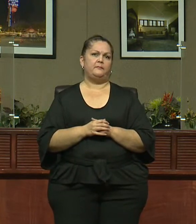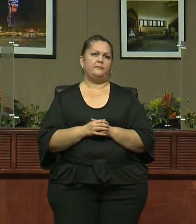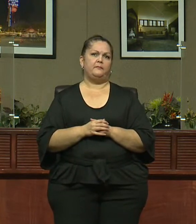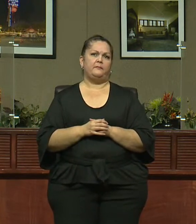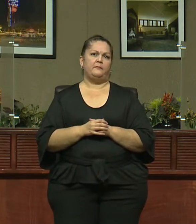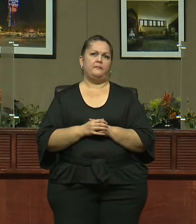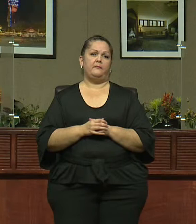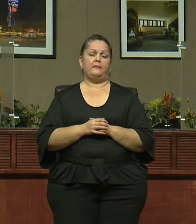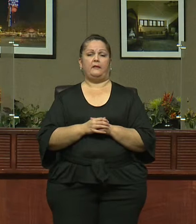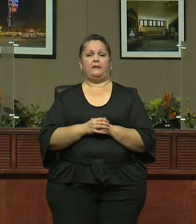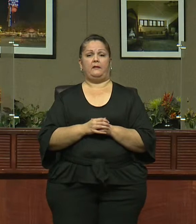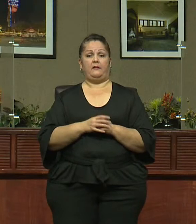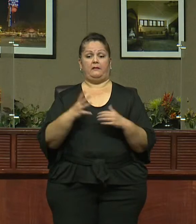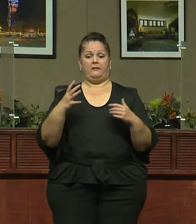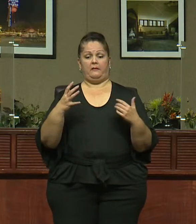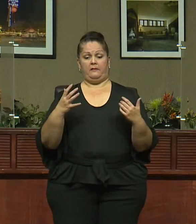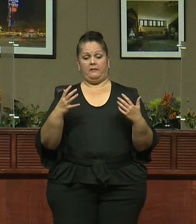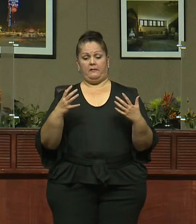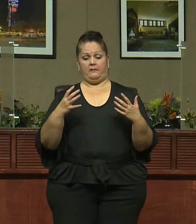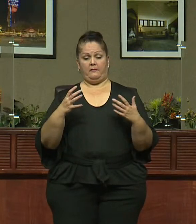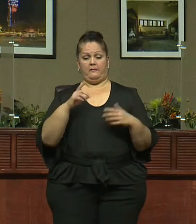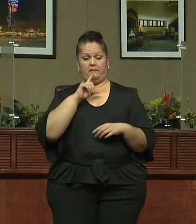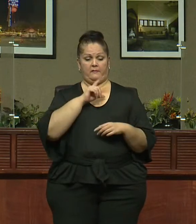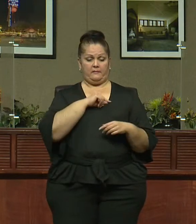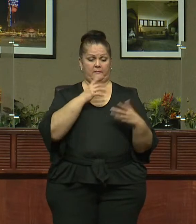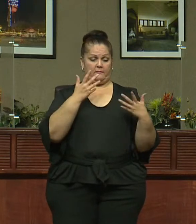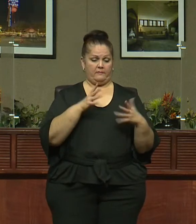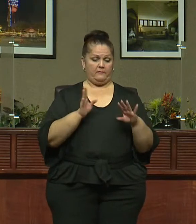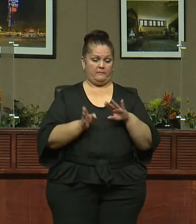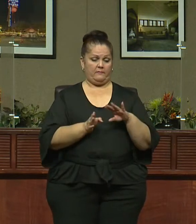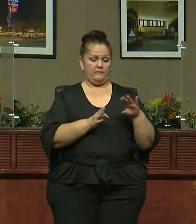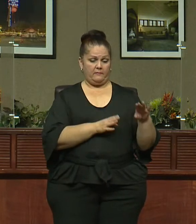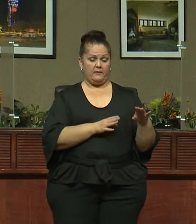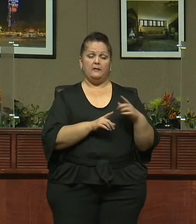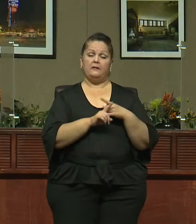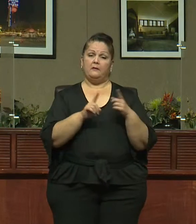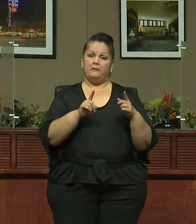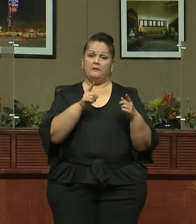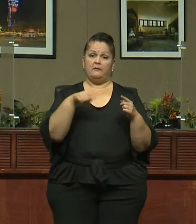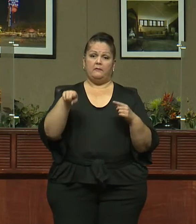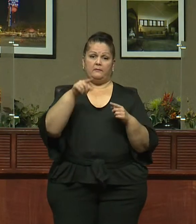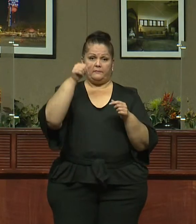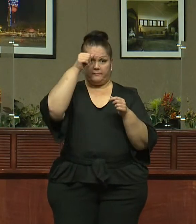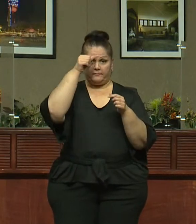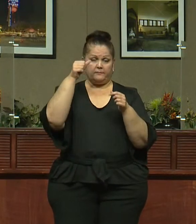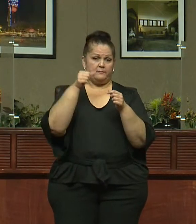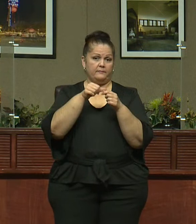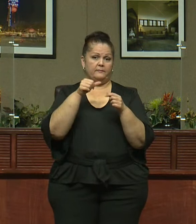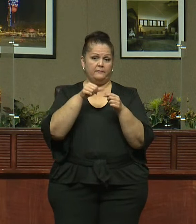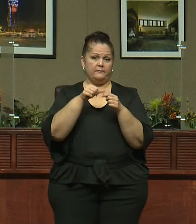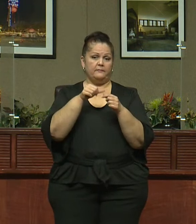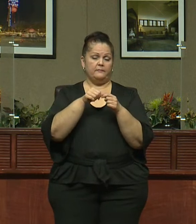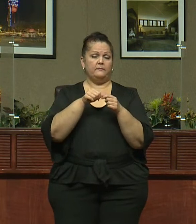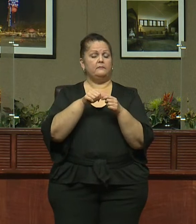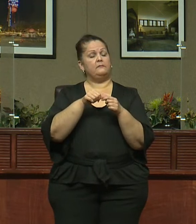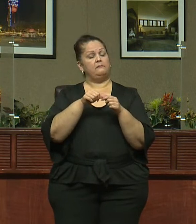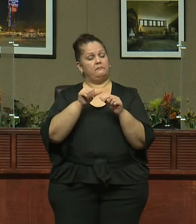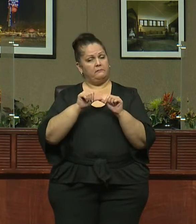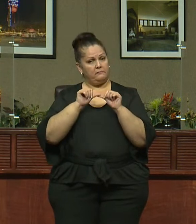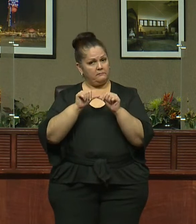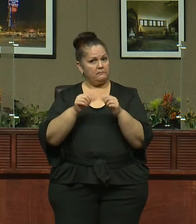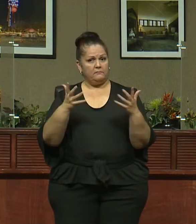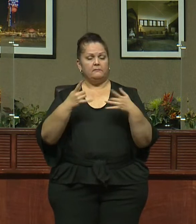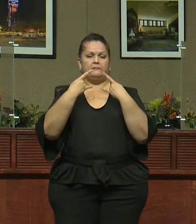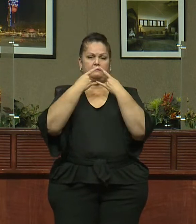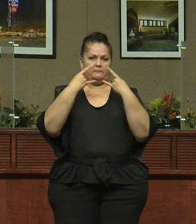Thanksgiving holidays now over, we want to remind our residents that they should continue to wear